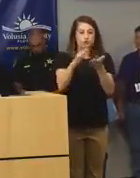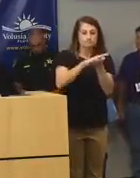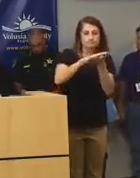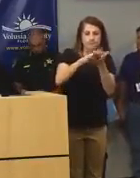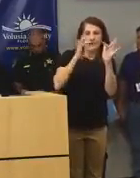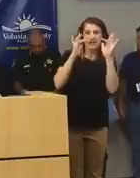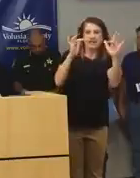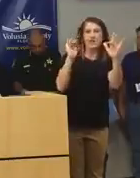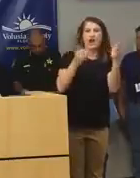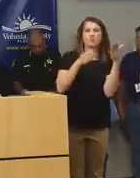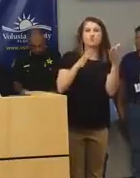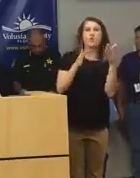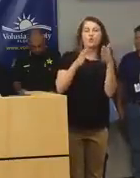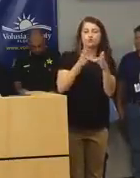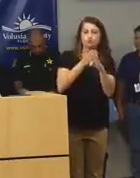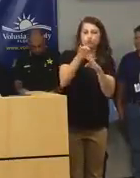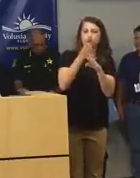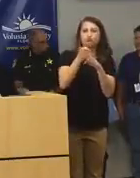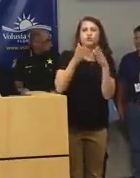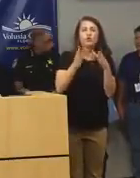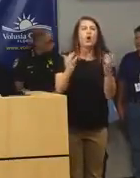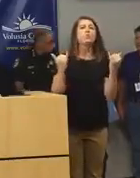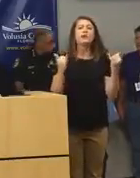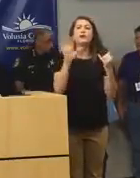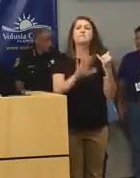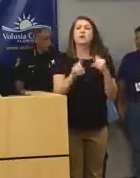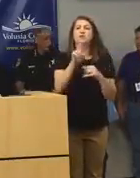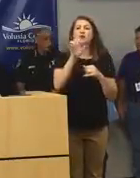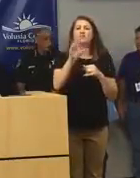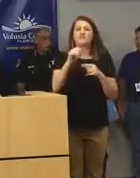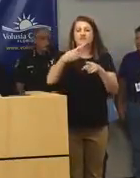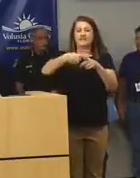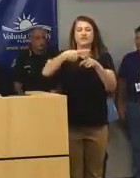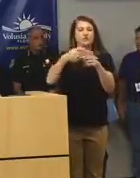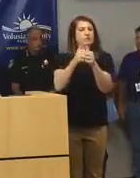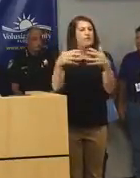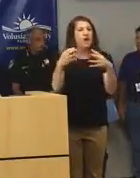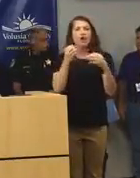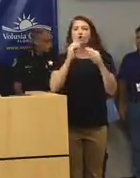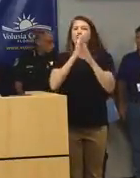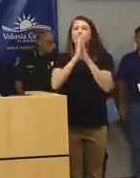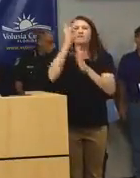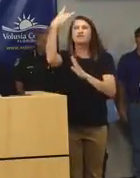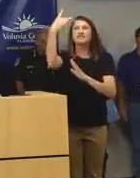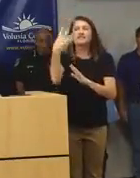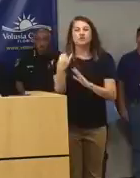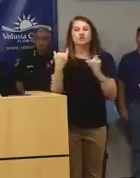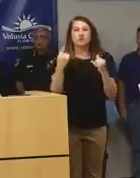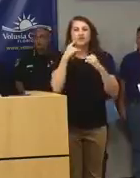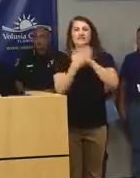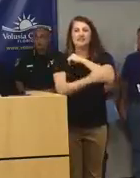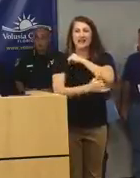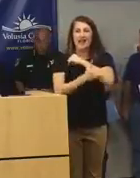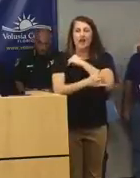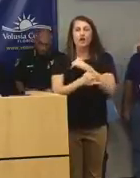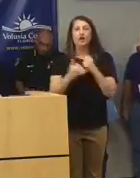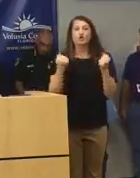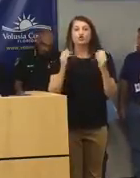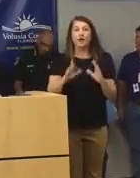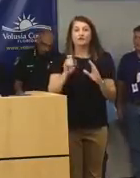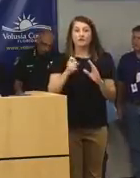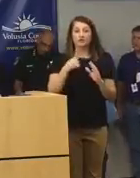primary roads. And currently there are about 150 intersections without traffic signals in the county. Motorists should treat